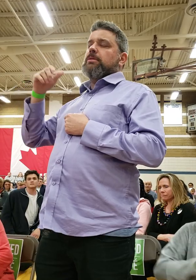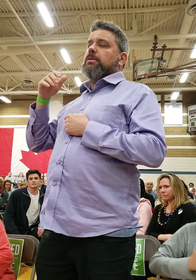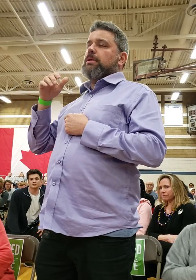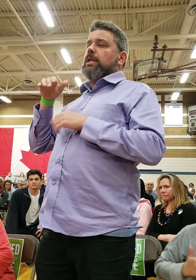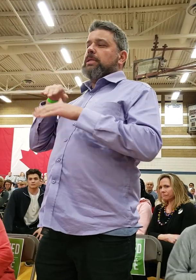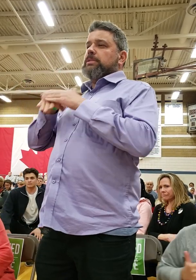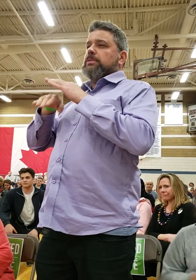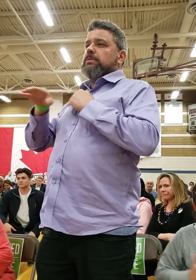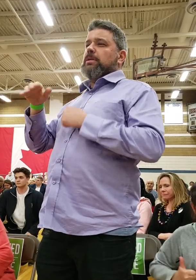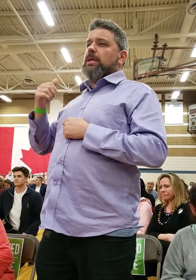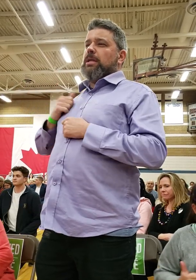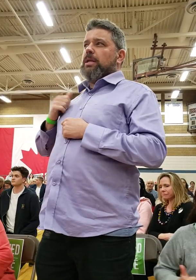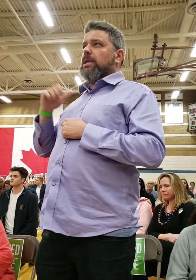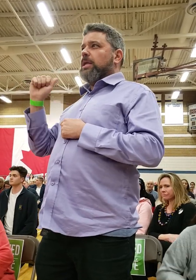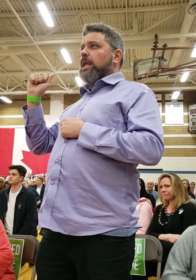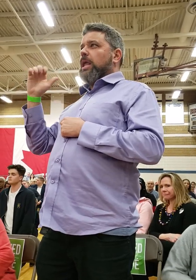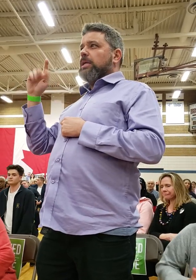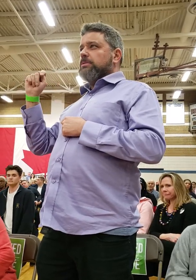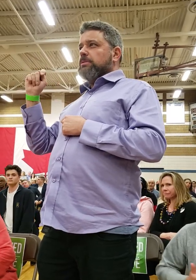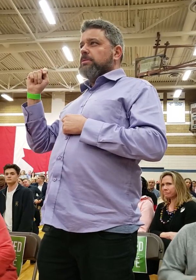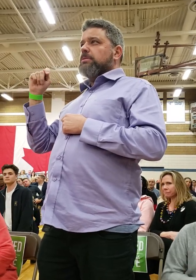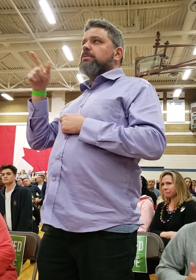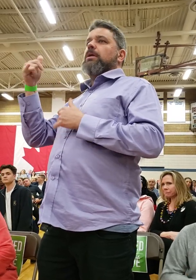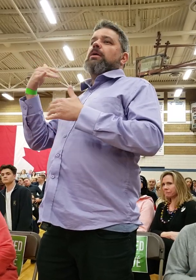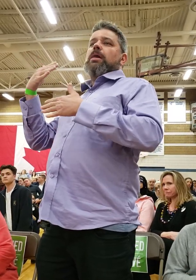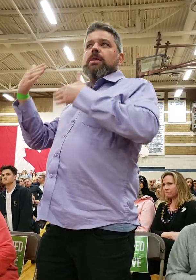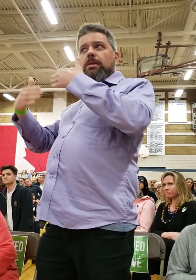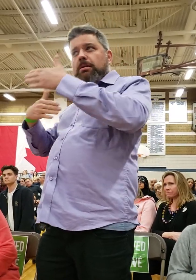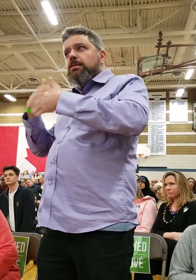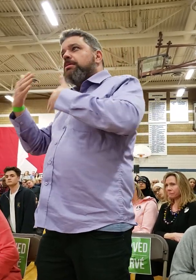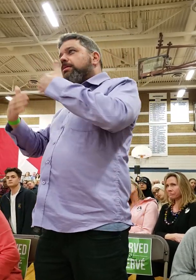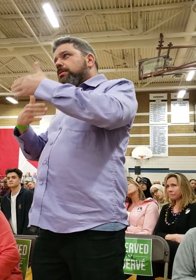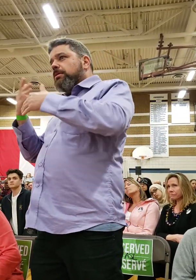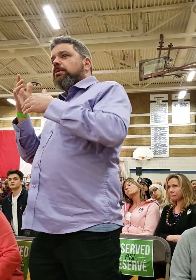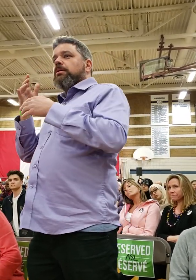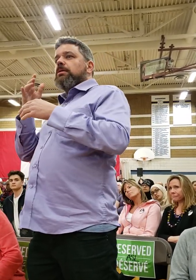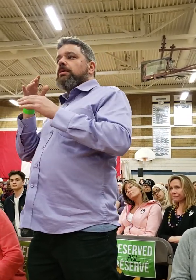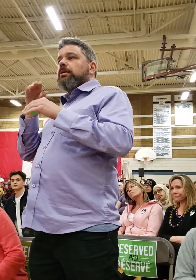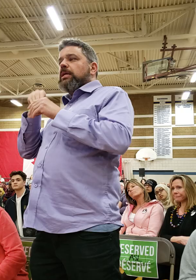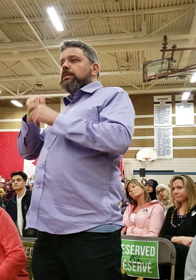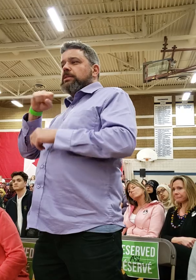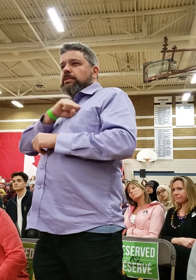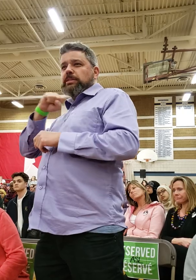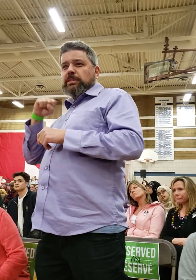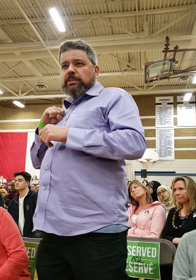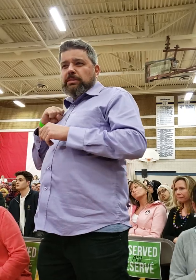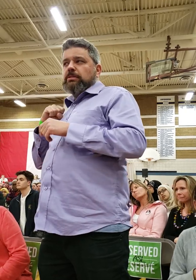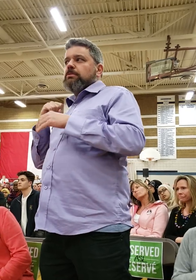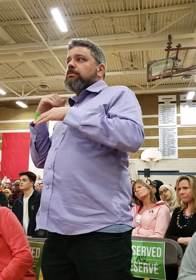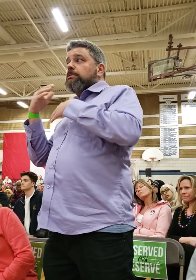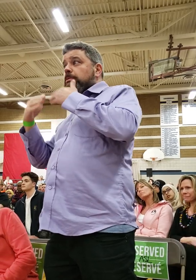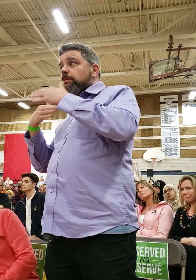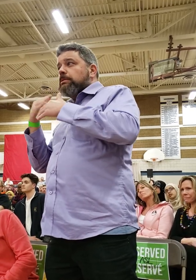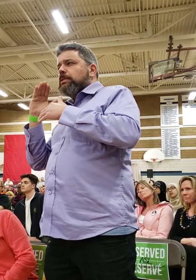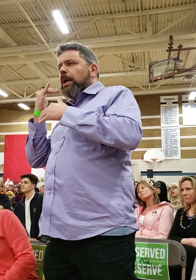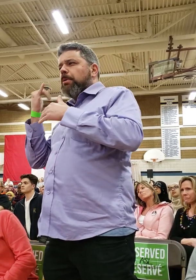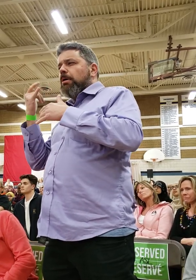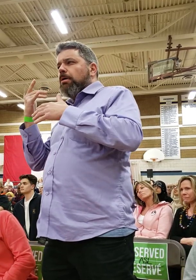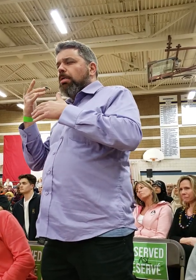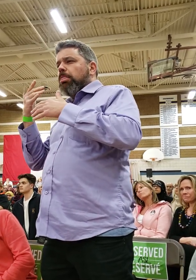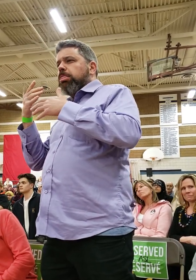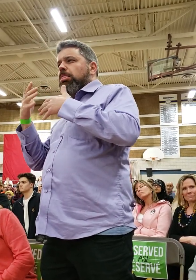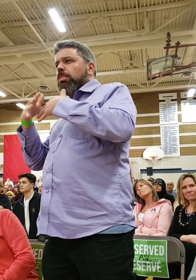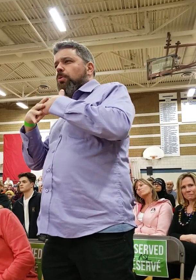want to ask specifically about the Accessibilities for Canadians Act. I know it's been in progress for a while. It's in Senate